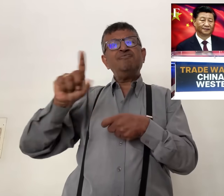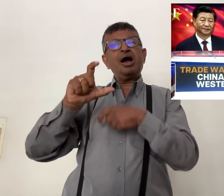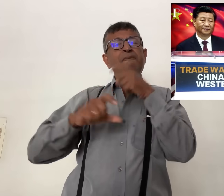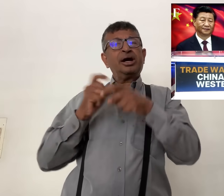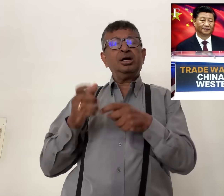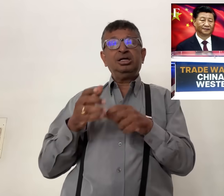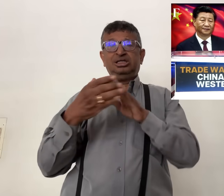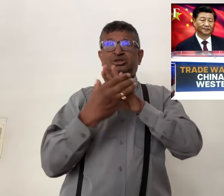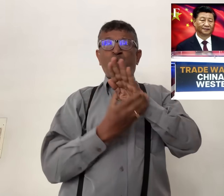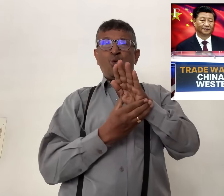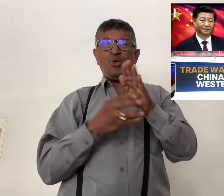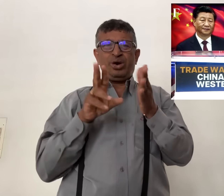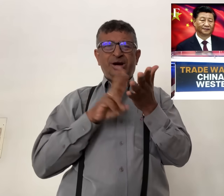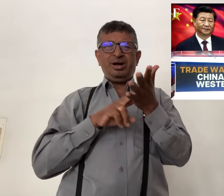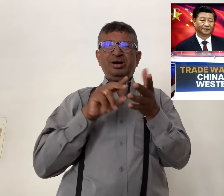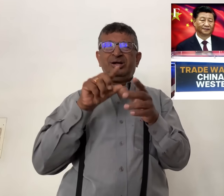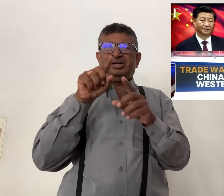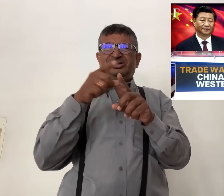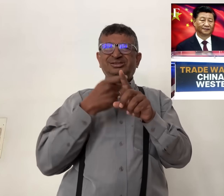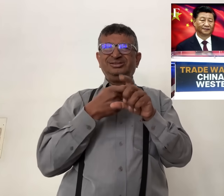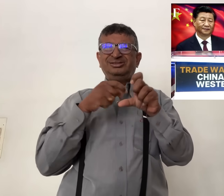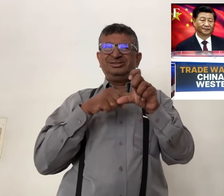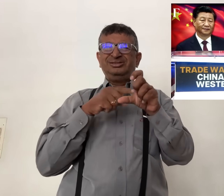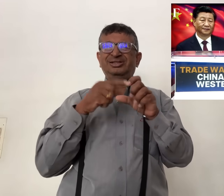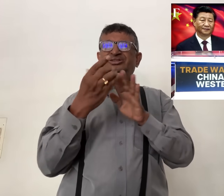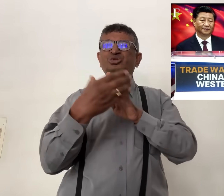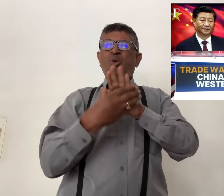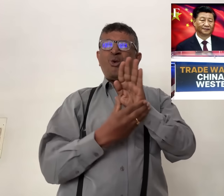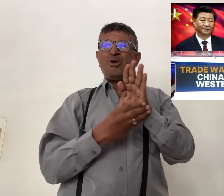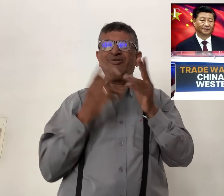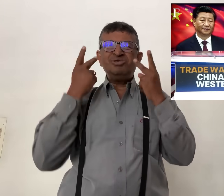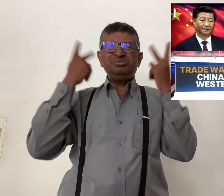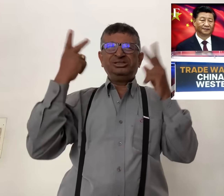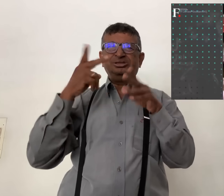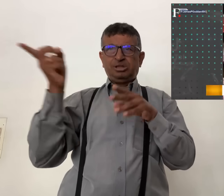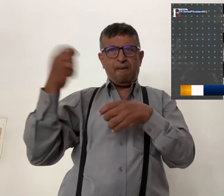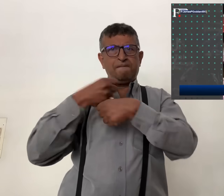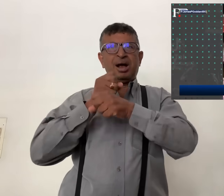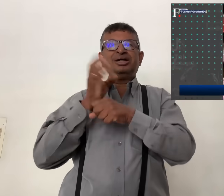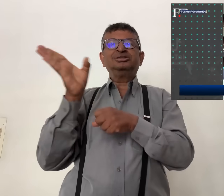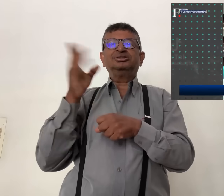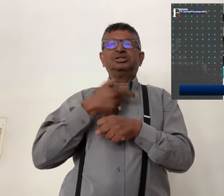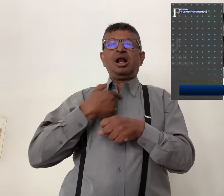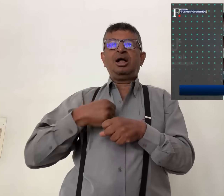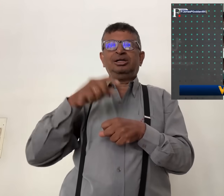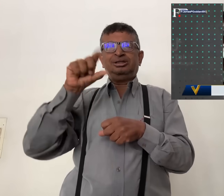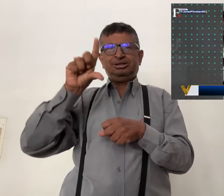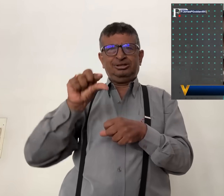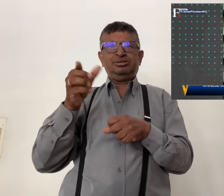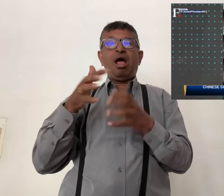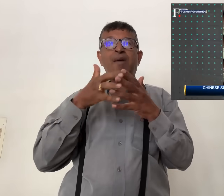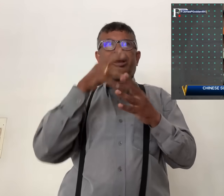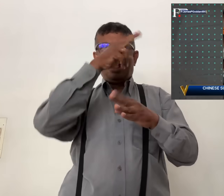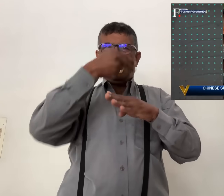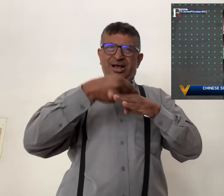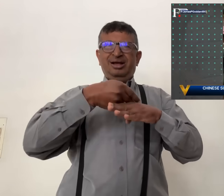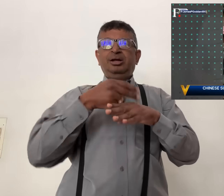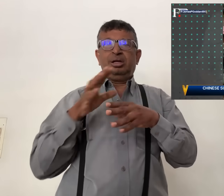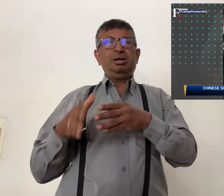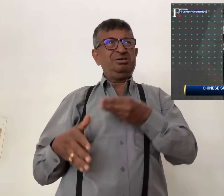It is weaponizing social media and recruiting Chinese suppliers to launch the attacks. Take a look at this. Do you recognize this style? For the past more than 30 years, we have been OEM factory for most of the luxury